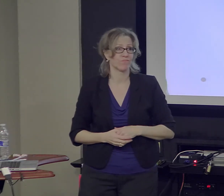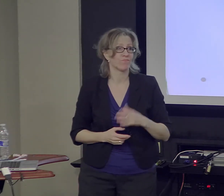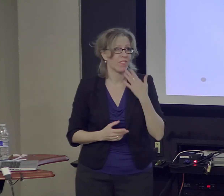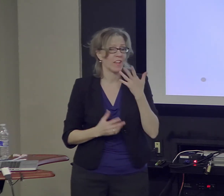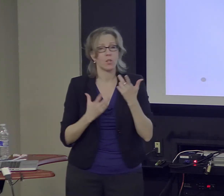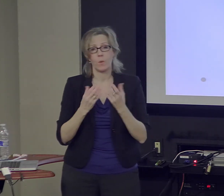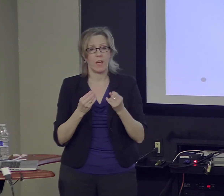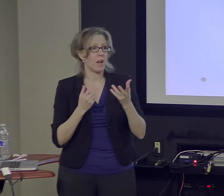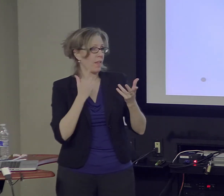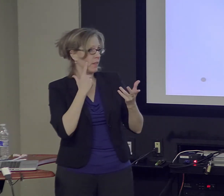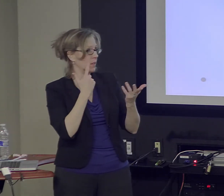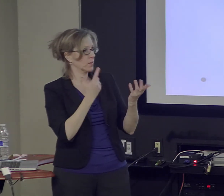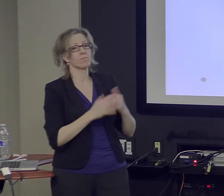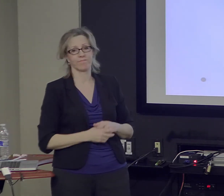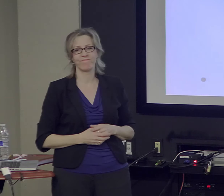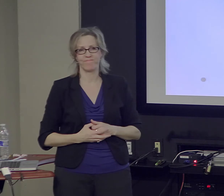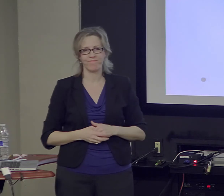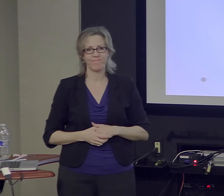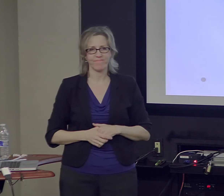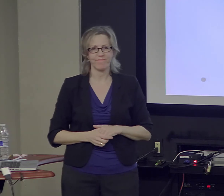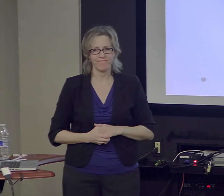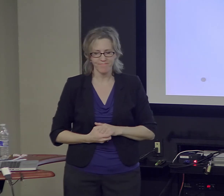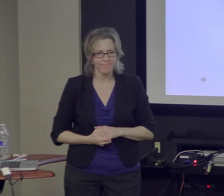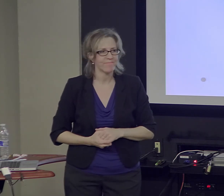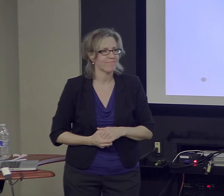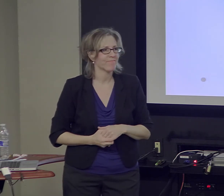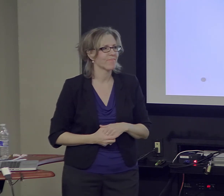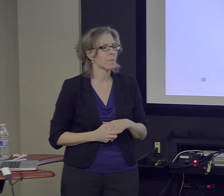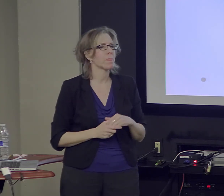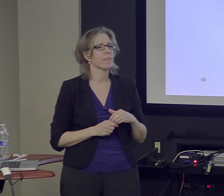So that is my presentation for today. Thank you very much for your attention.